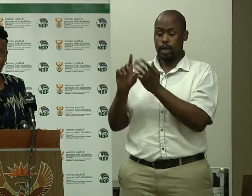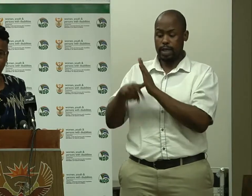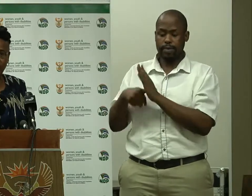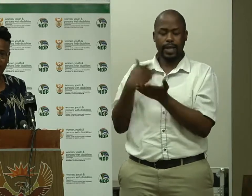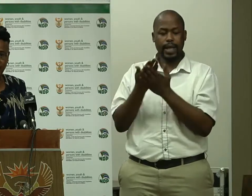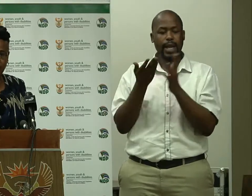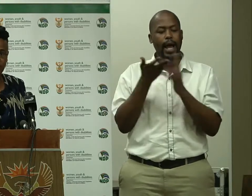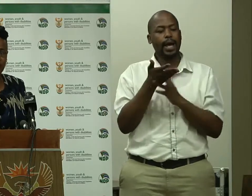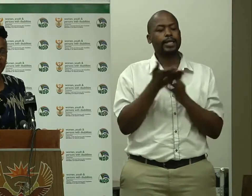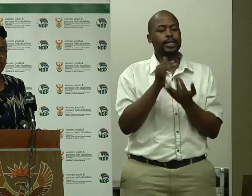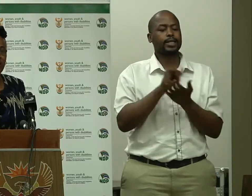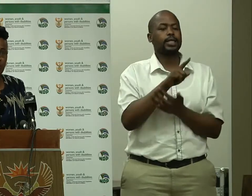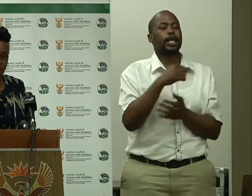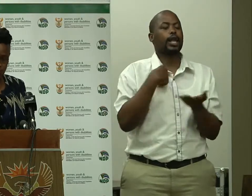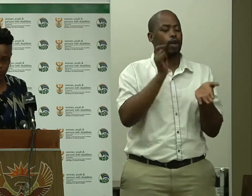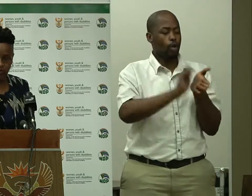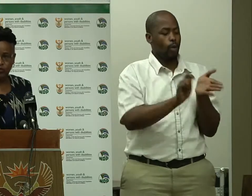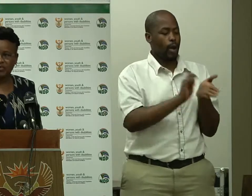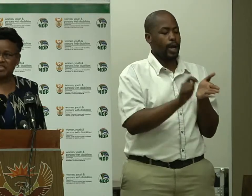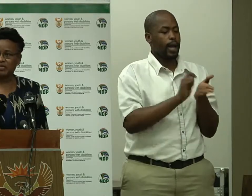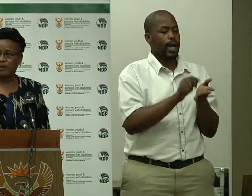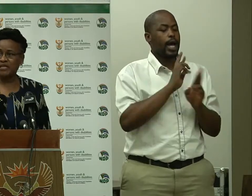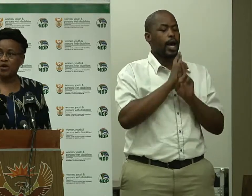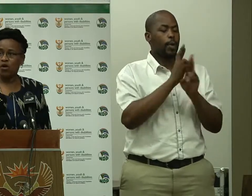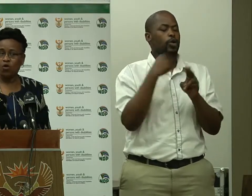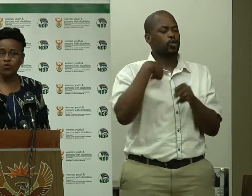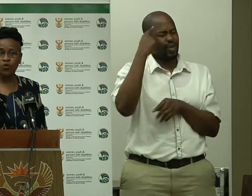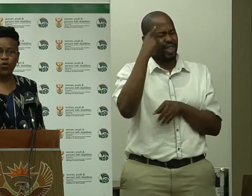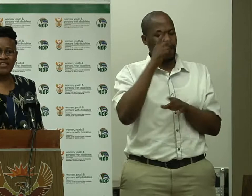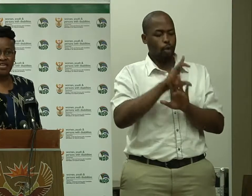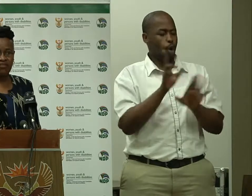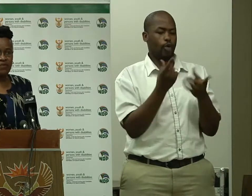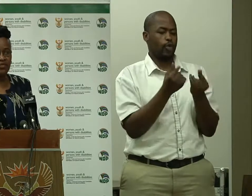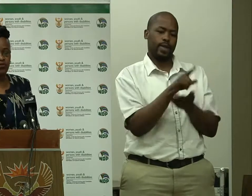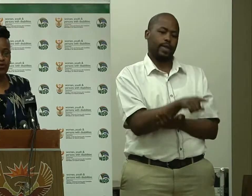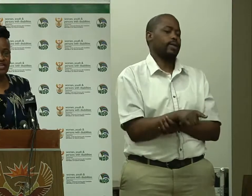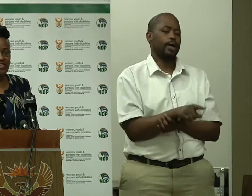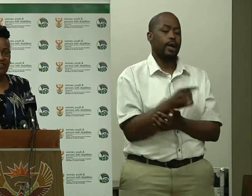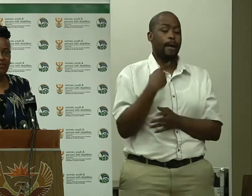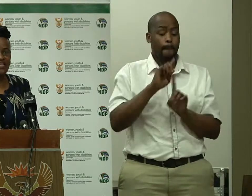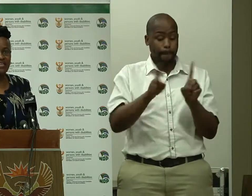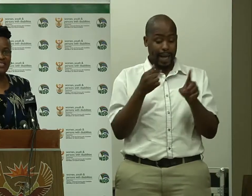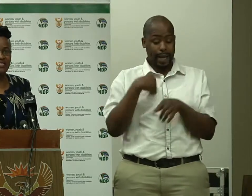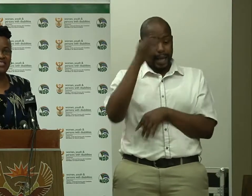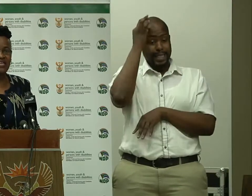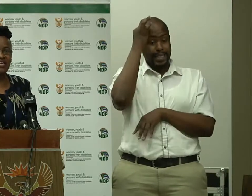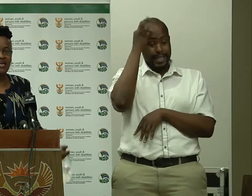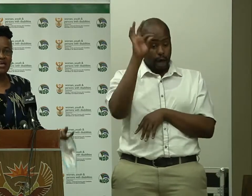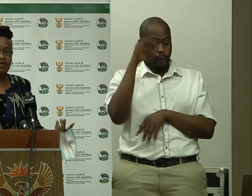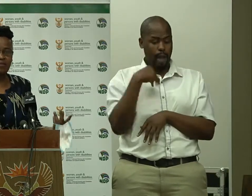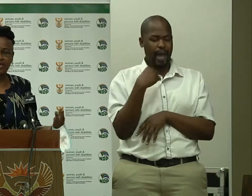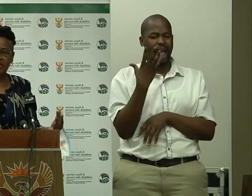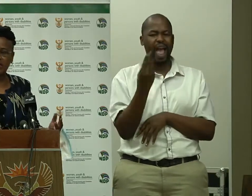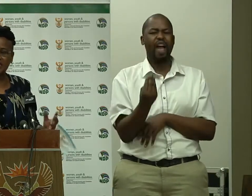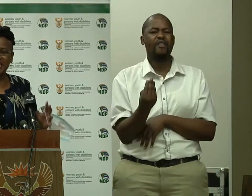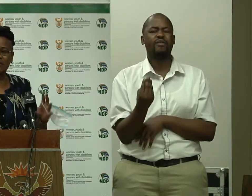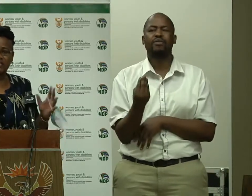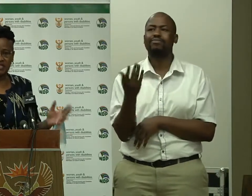access, so that we can write reports and say, we think we're not doing that. But also as government, you know that government has this